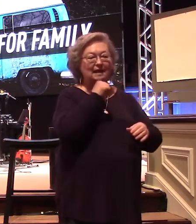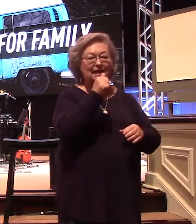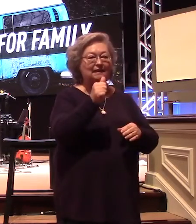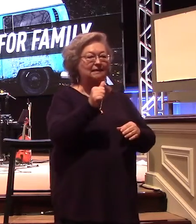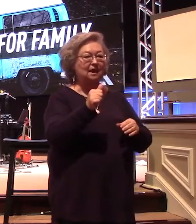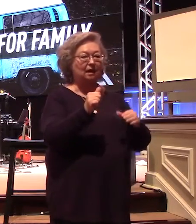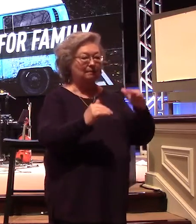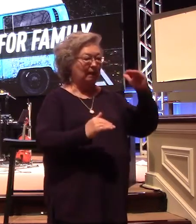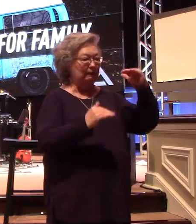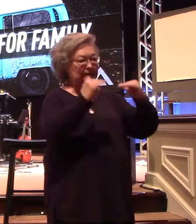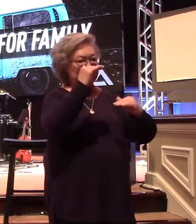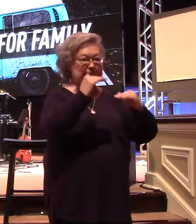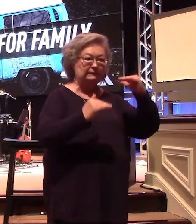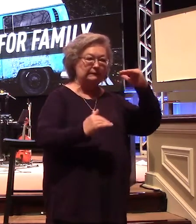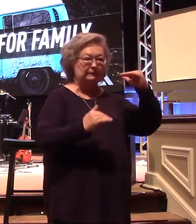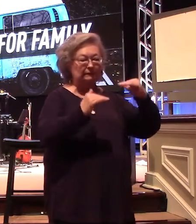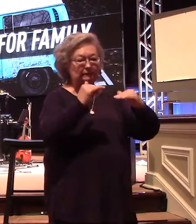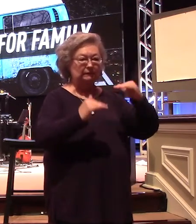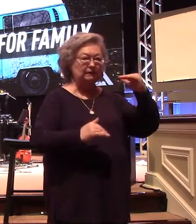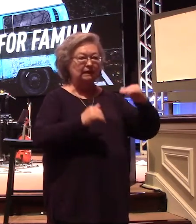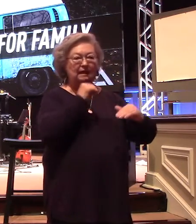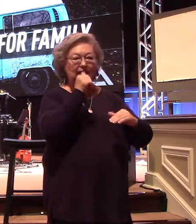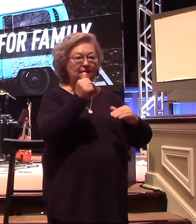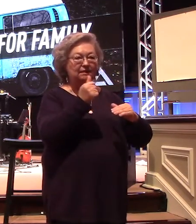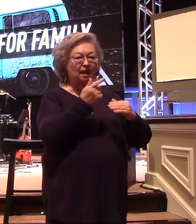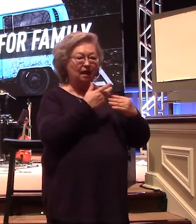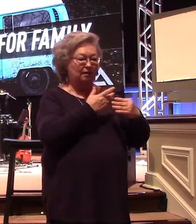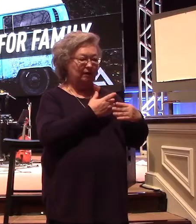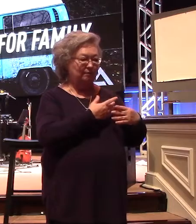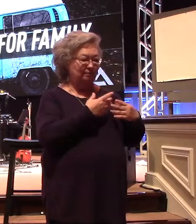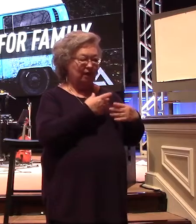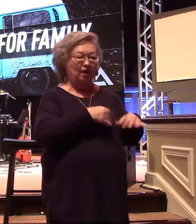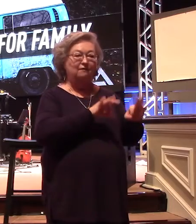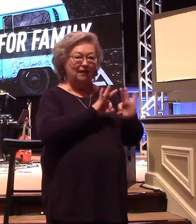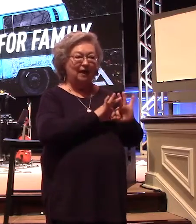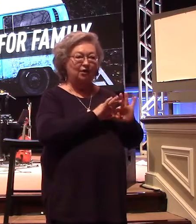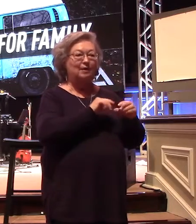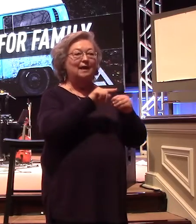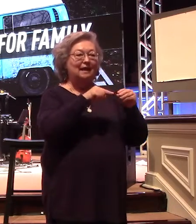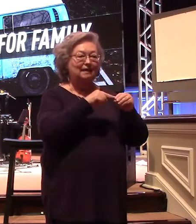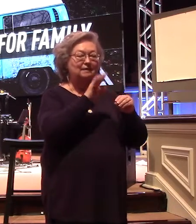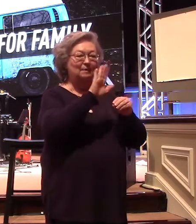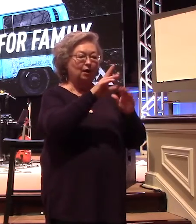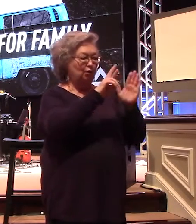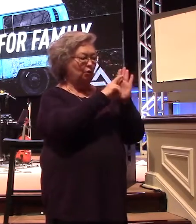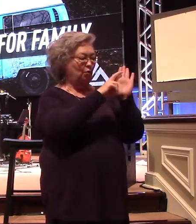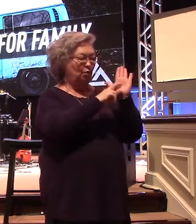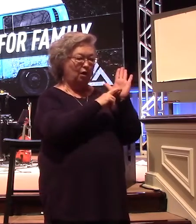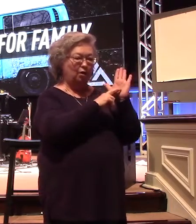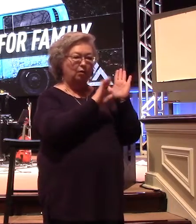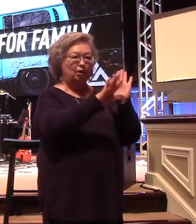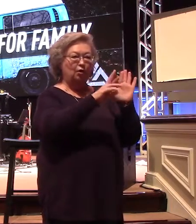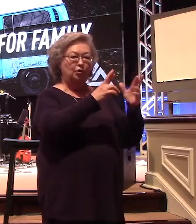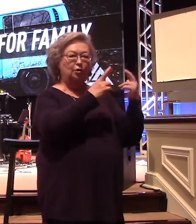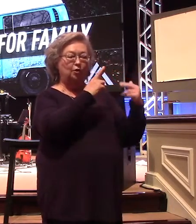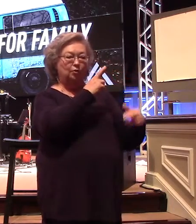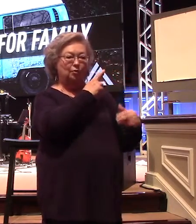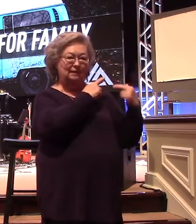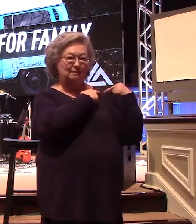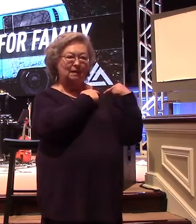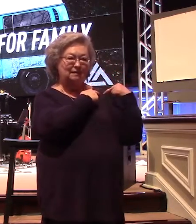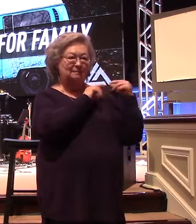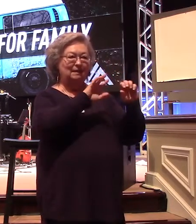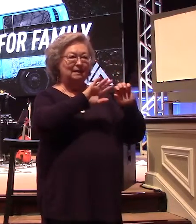inequality. It's not a value statement. It's about roles and responsibilities and how we function